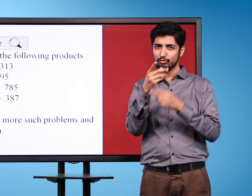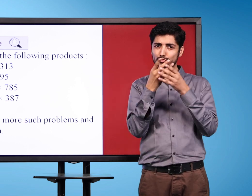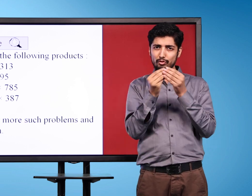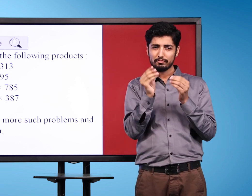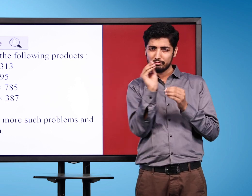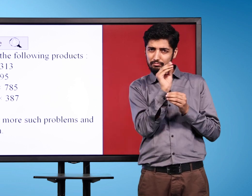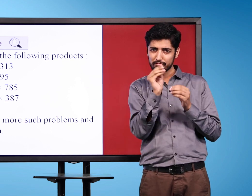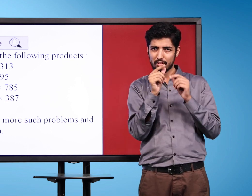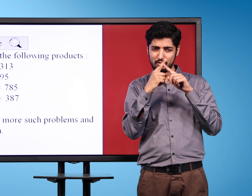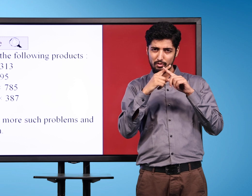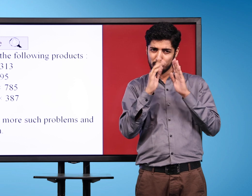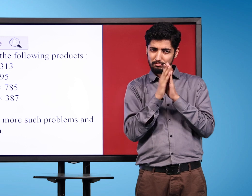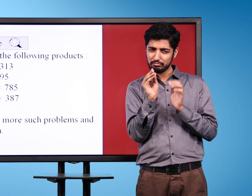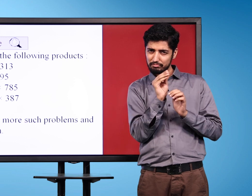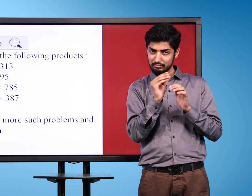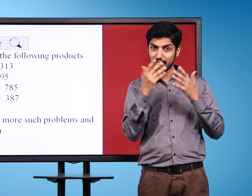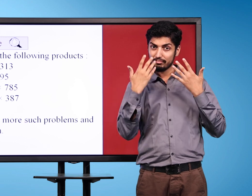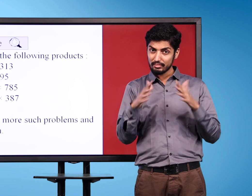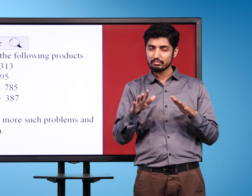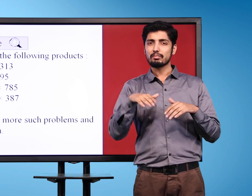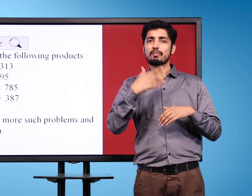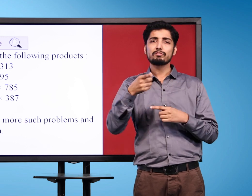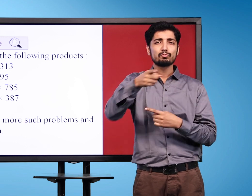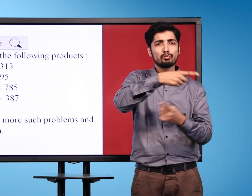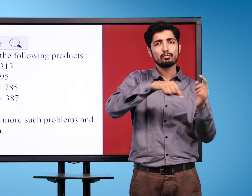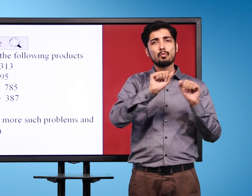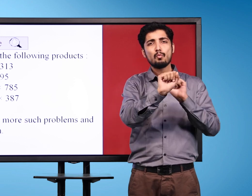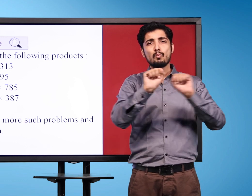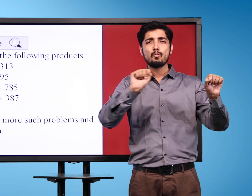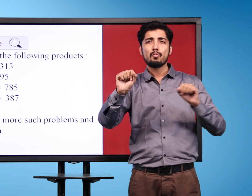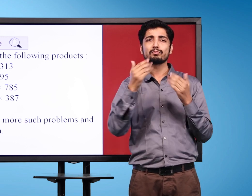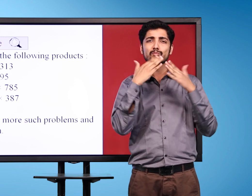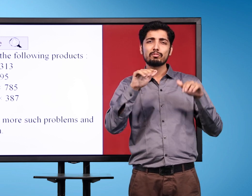Make 5 more such problems and solve them.